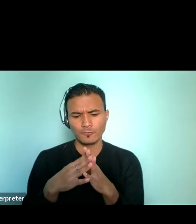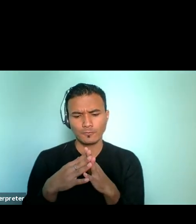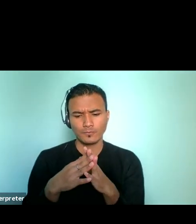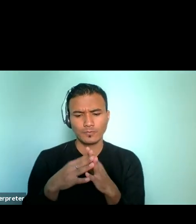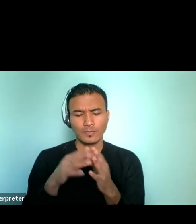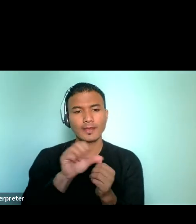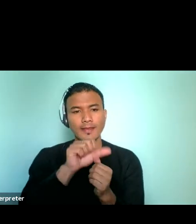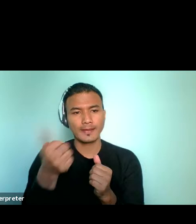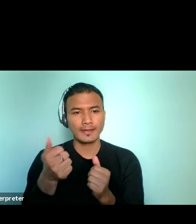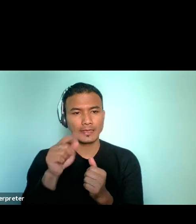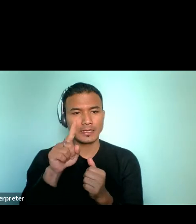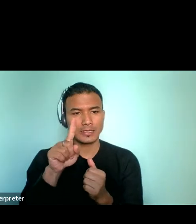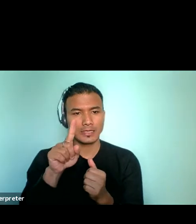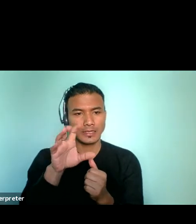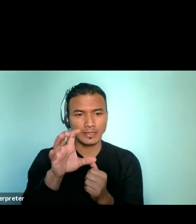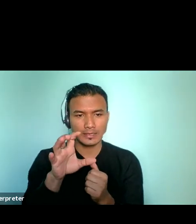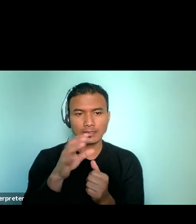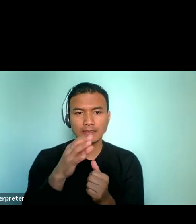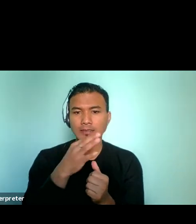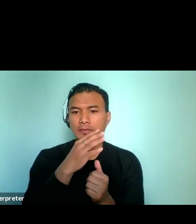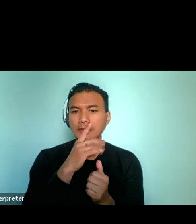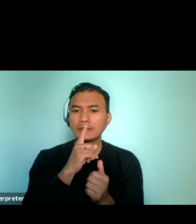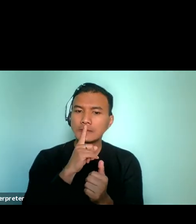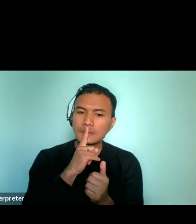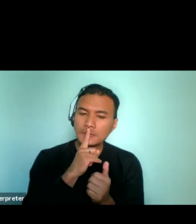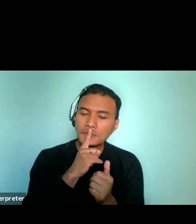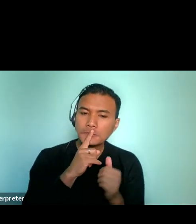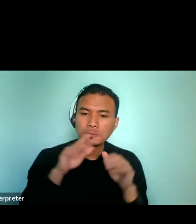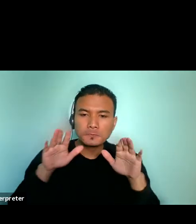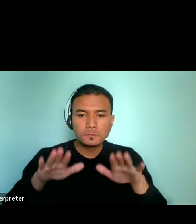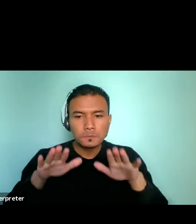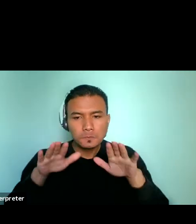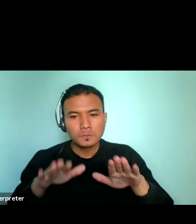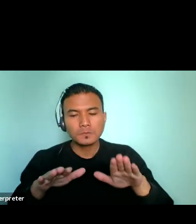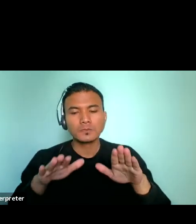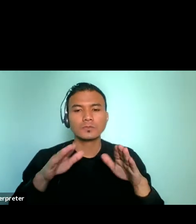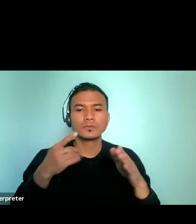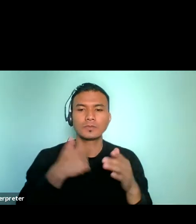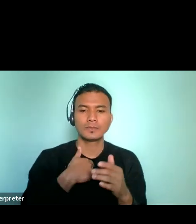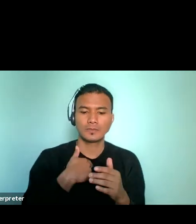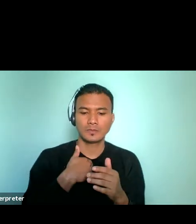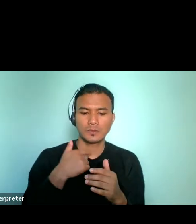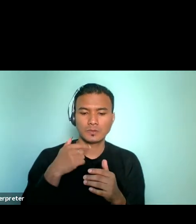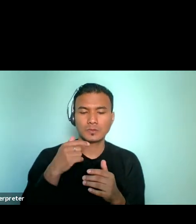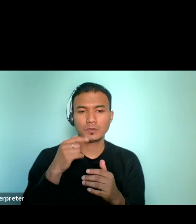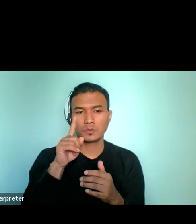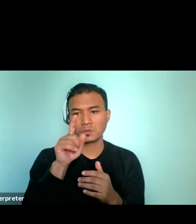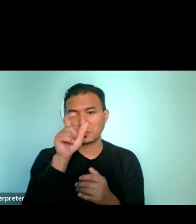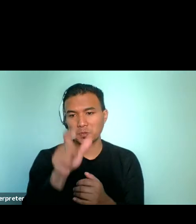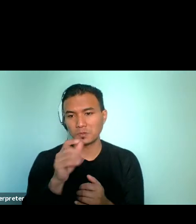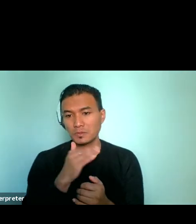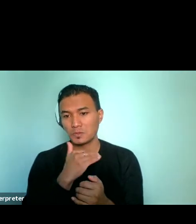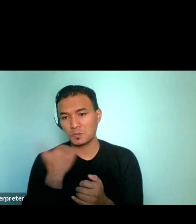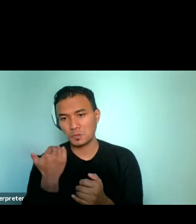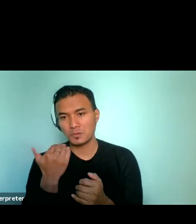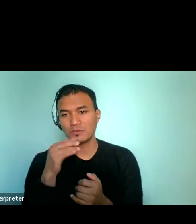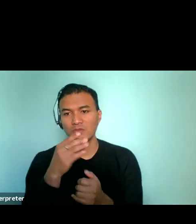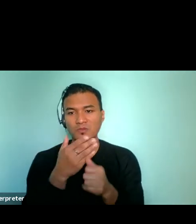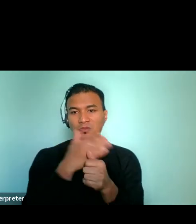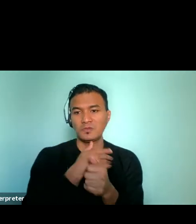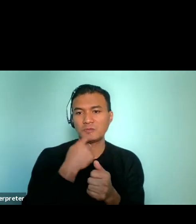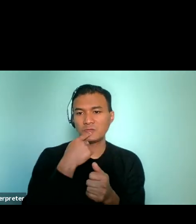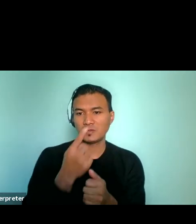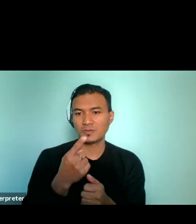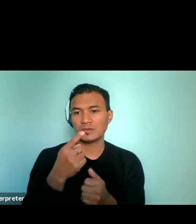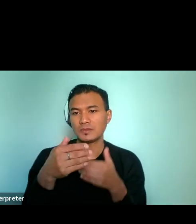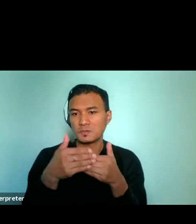1 minute silent to in respect of this our diarist Mr. Bhadji. So as Anu mentioned, it is really big loss